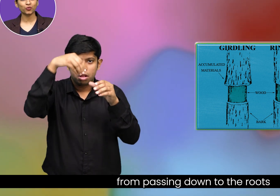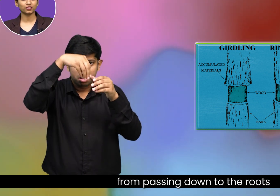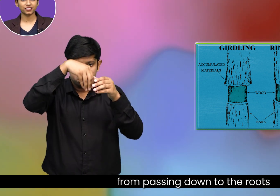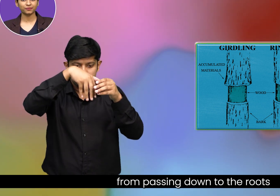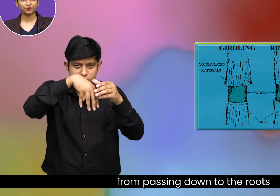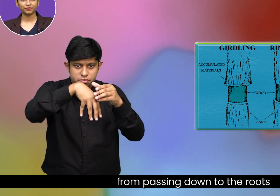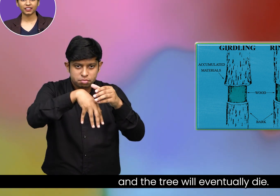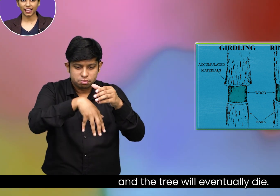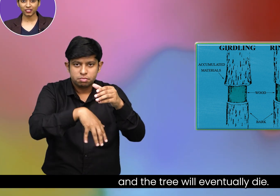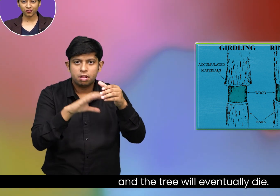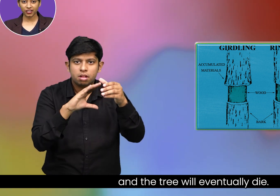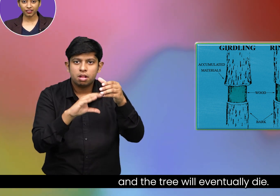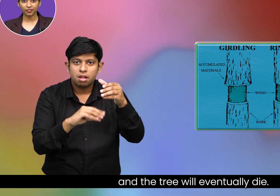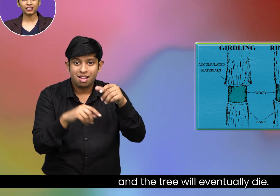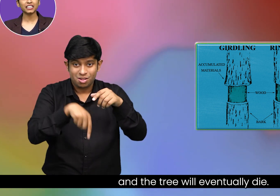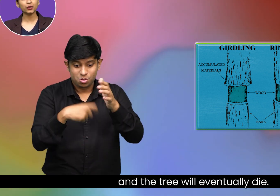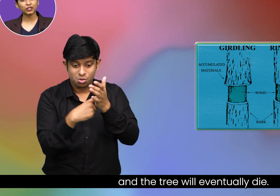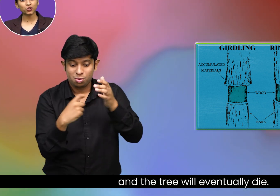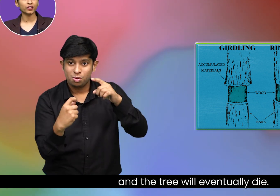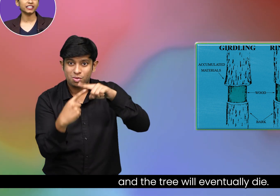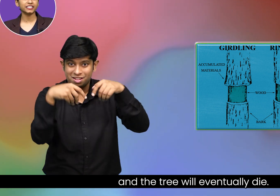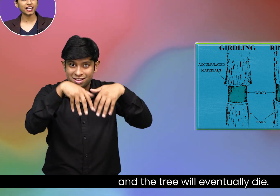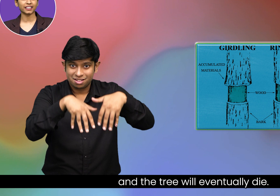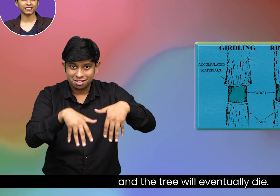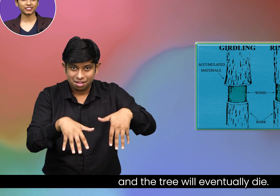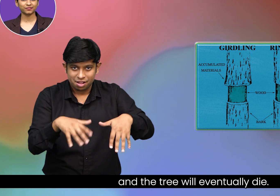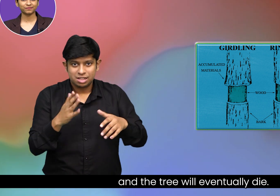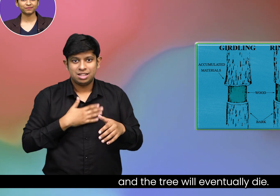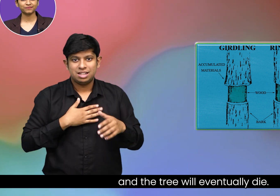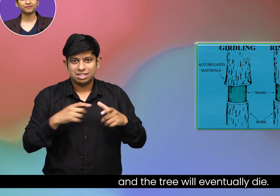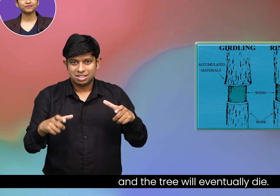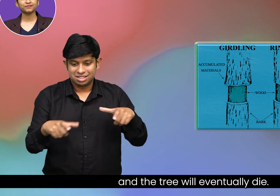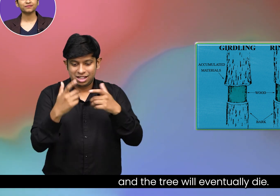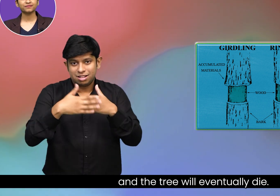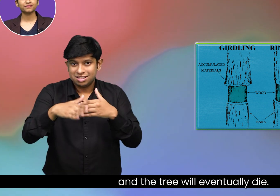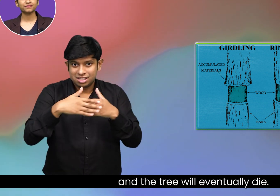to the roots, and the tree will eventually die.